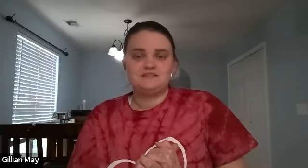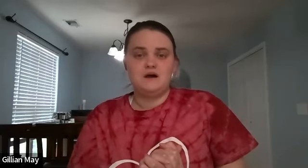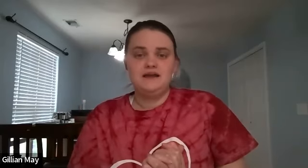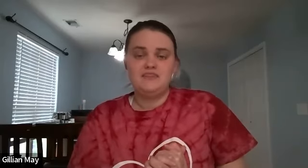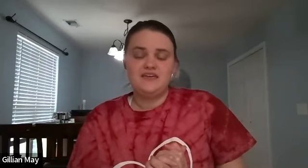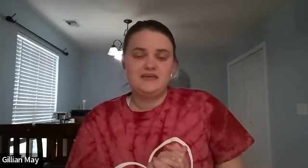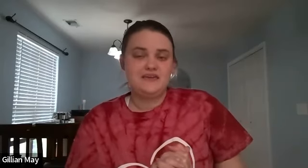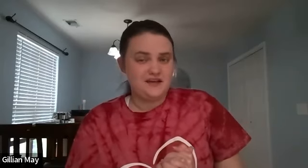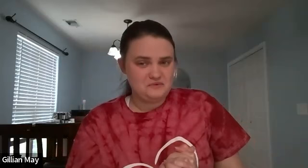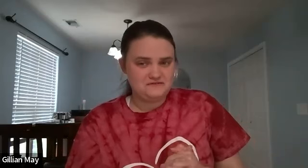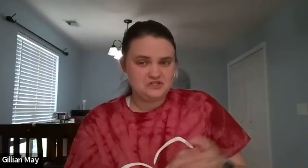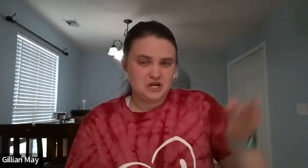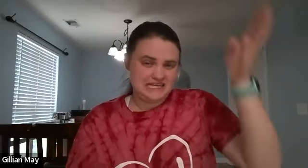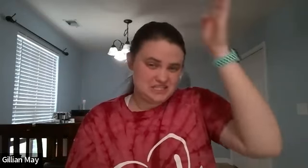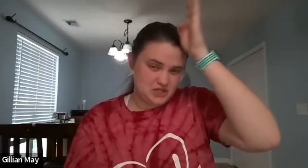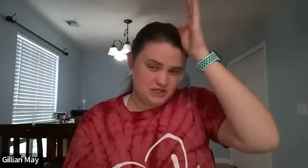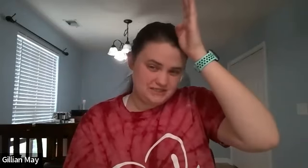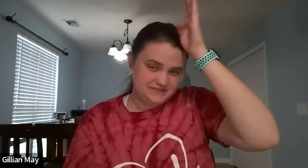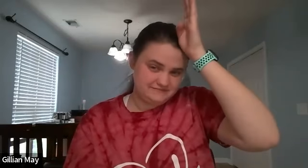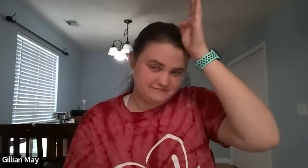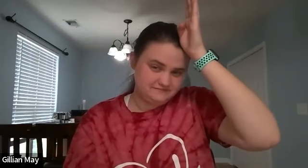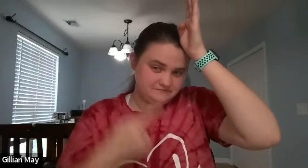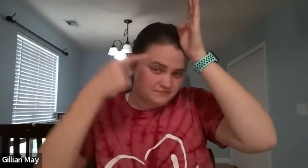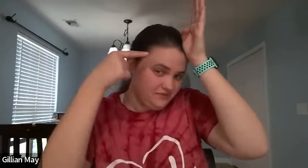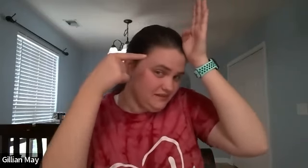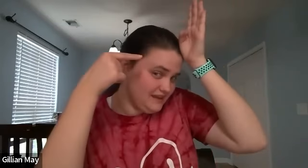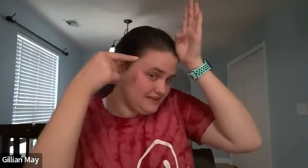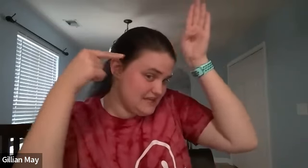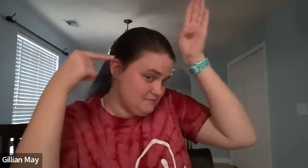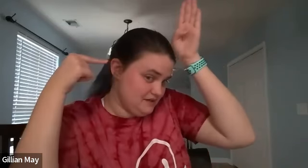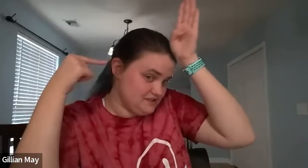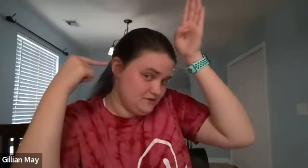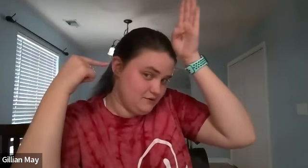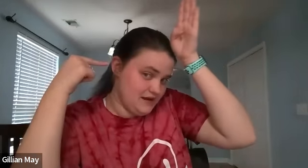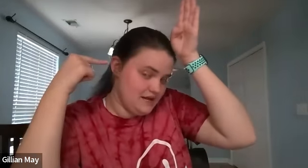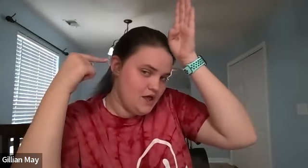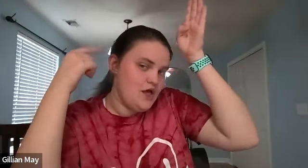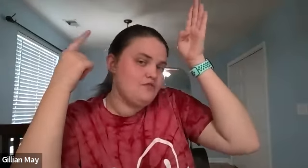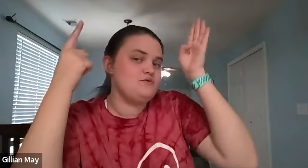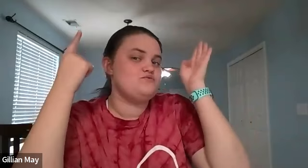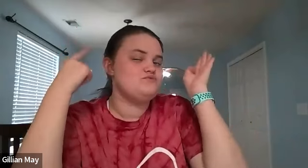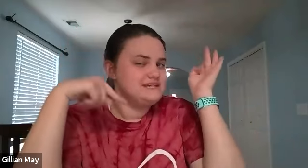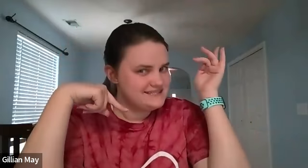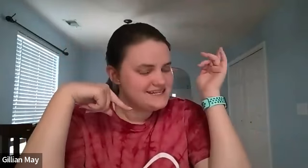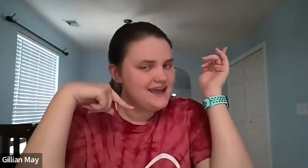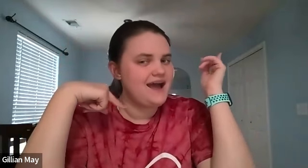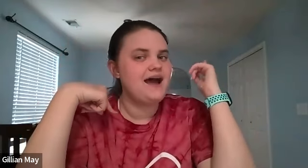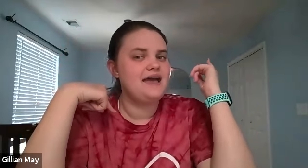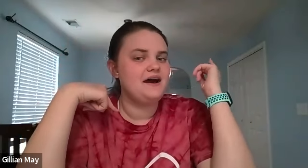why. Then the other one for shark is shark. And it's that B on top of your forehead. The reason